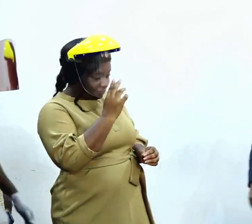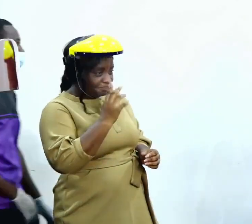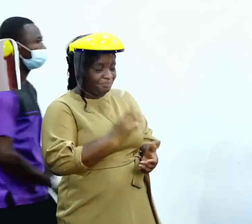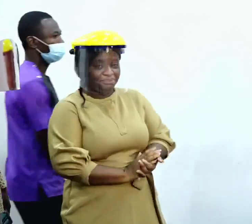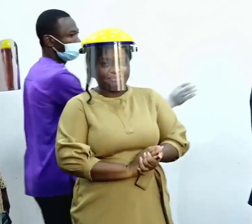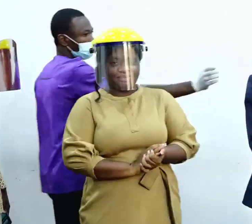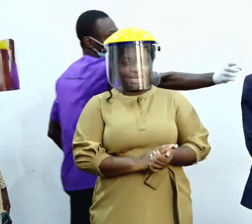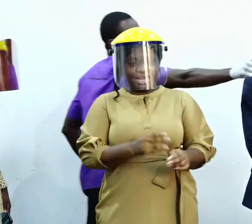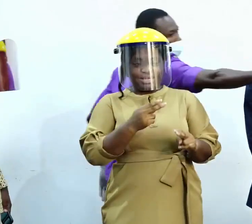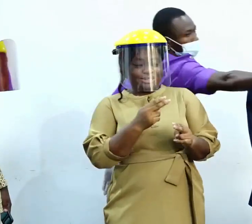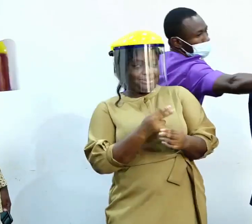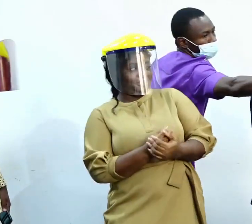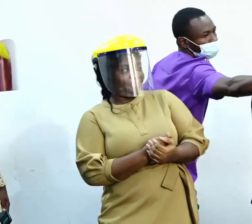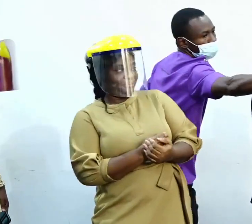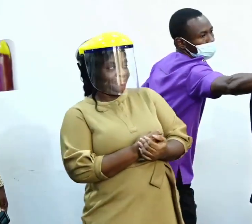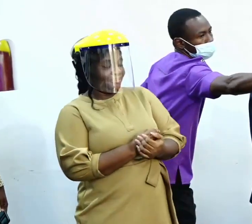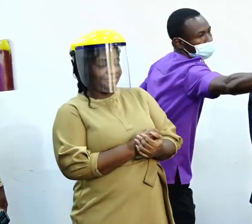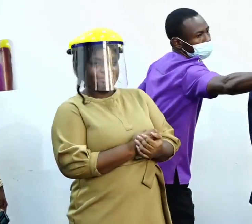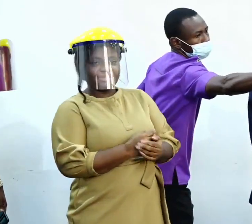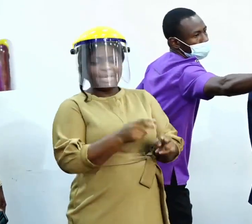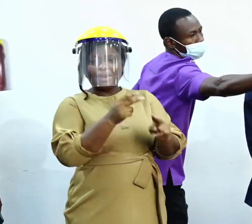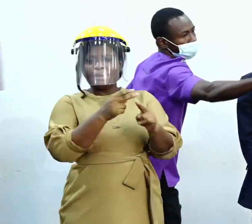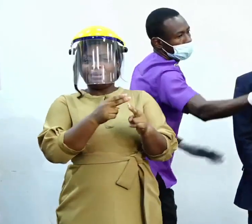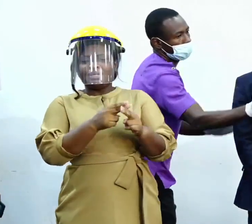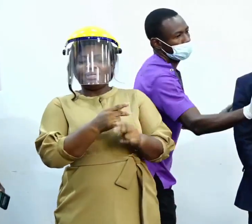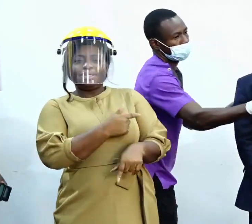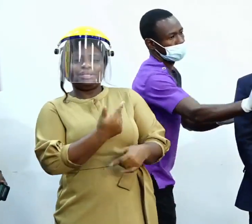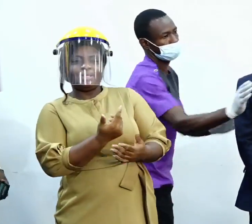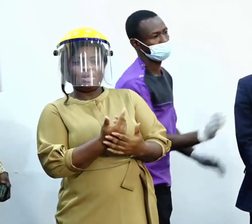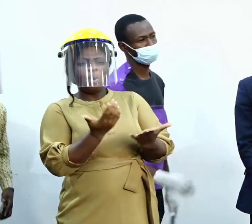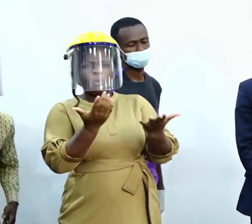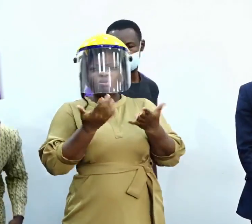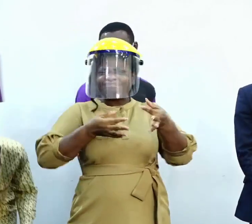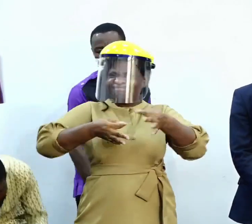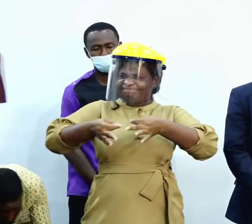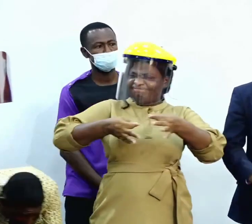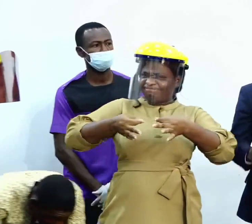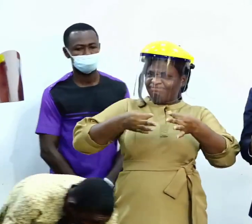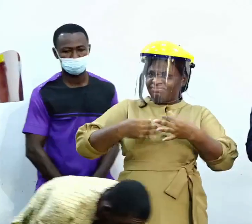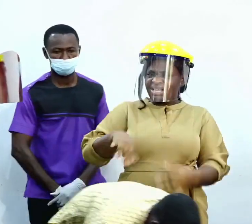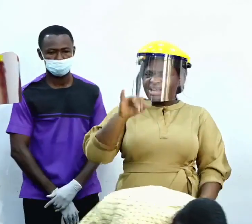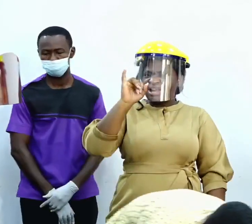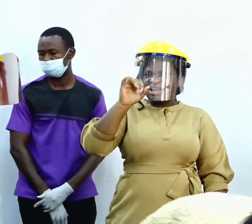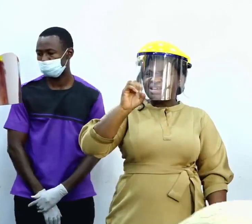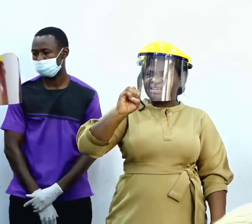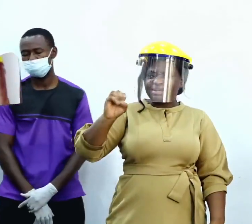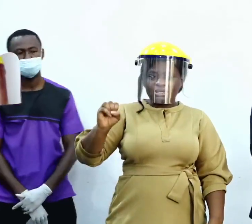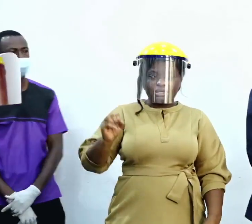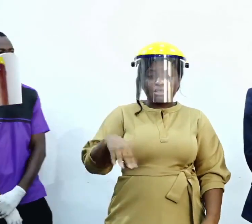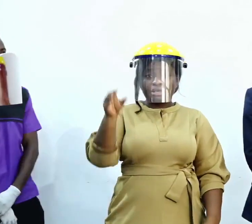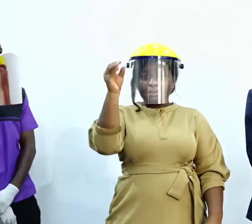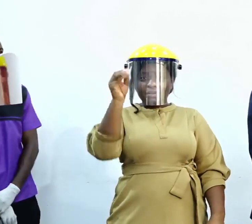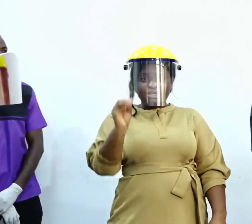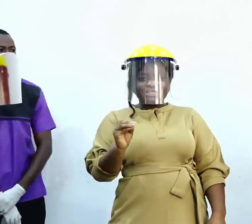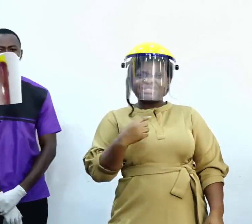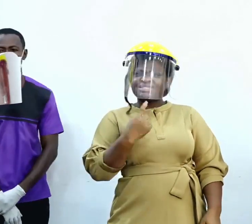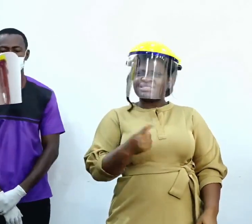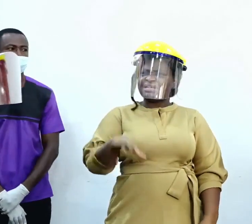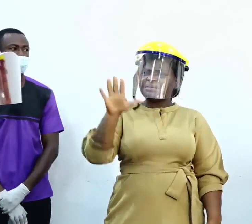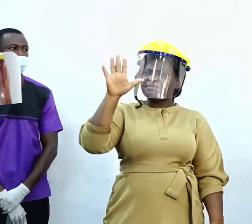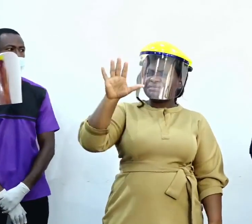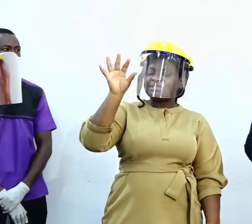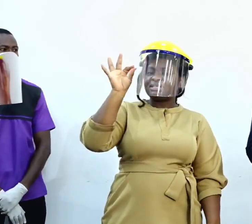My name is John Awuni Kesben. I just want some clarification, i.e., the percentage you put out. You said